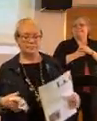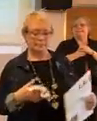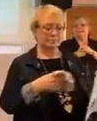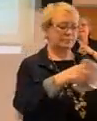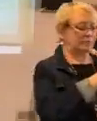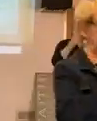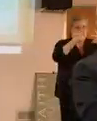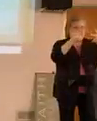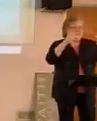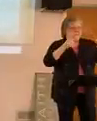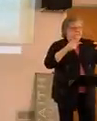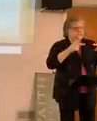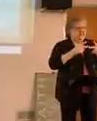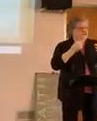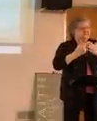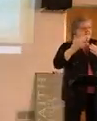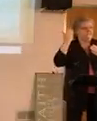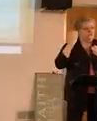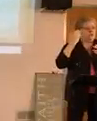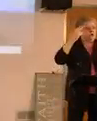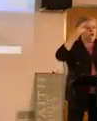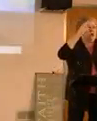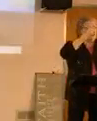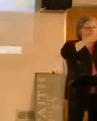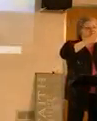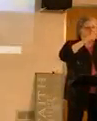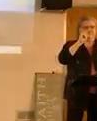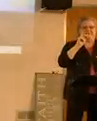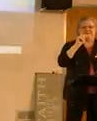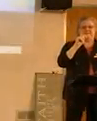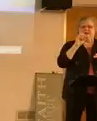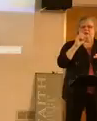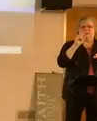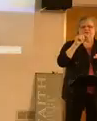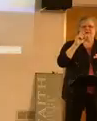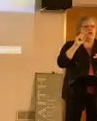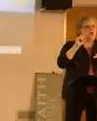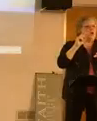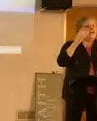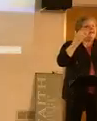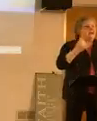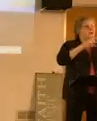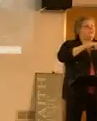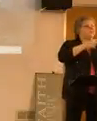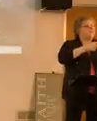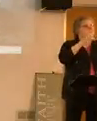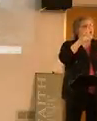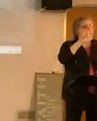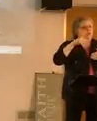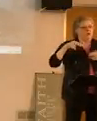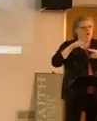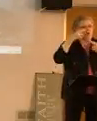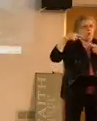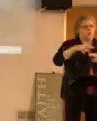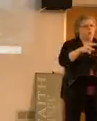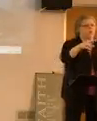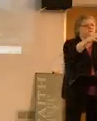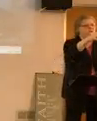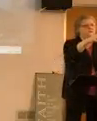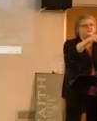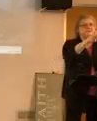This place actually used to be called Tota, which is Navajo for Three Rivers, because there are three rivers that meet here in